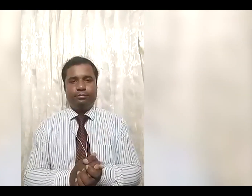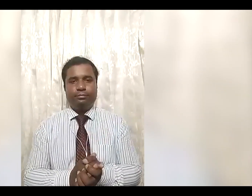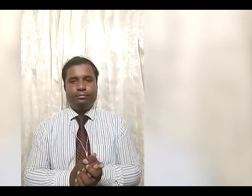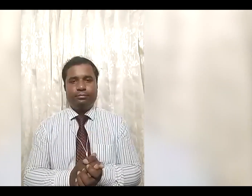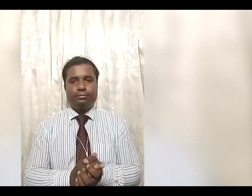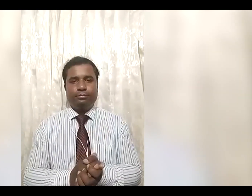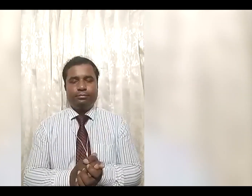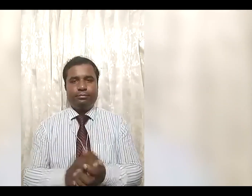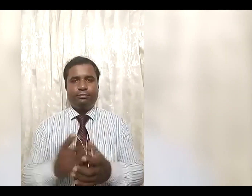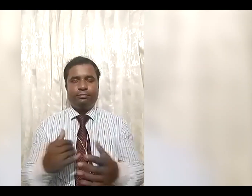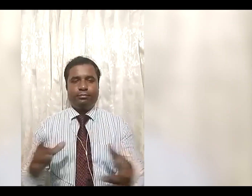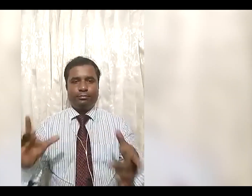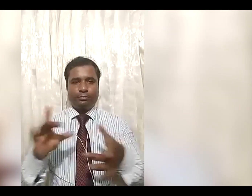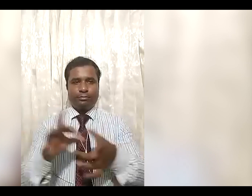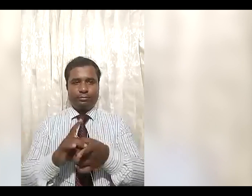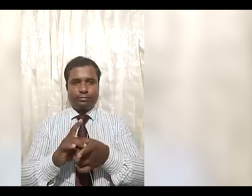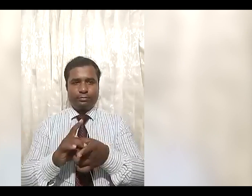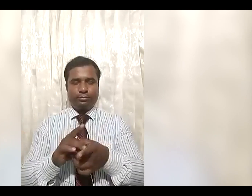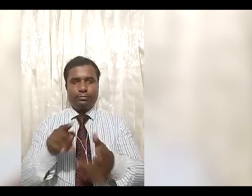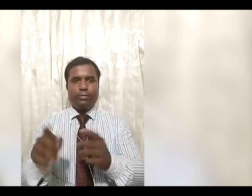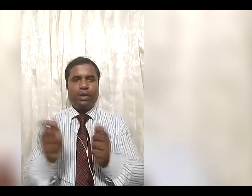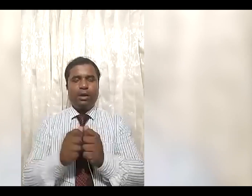make a few